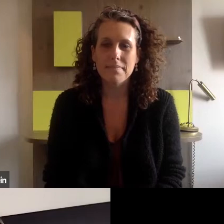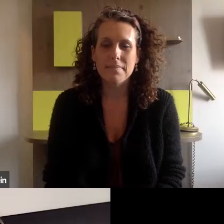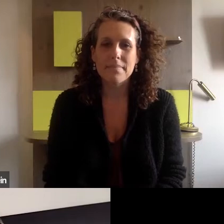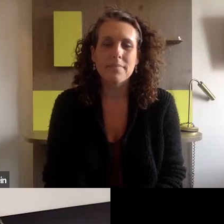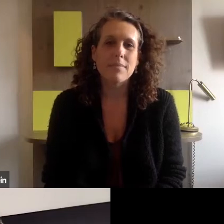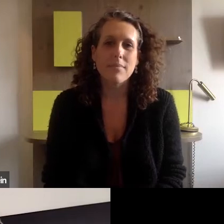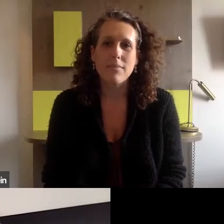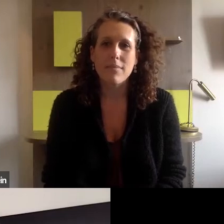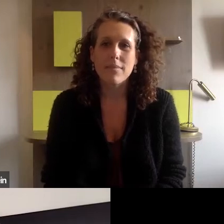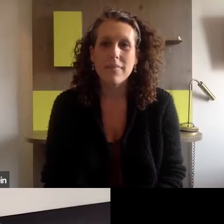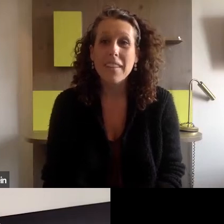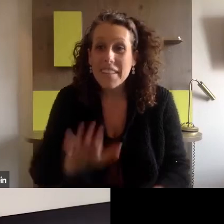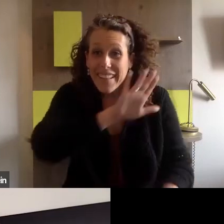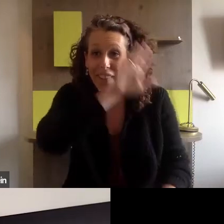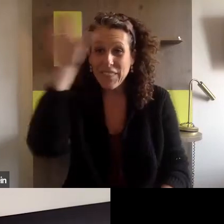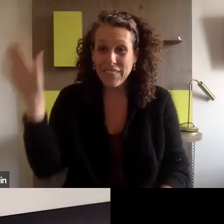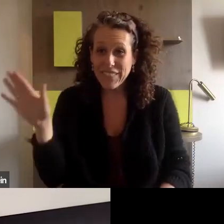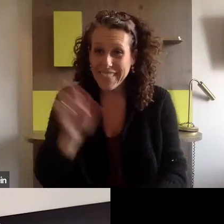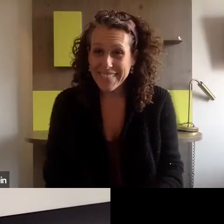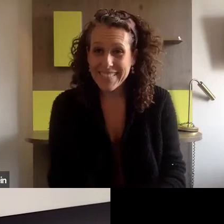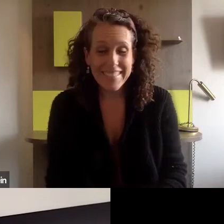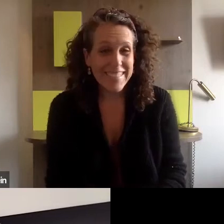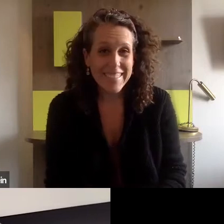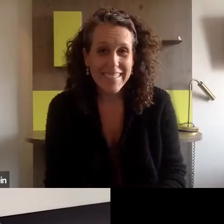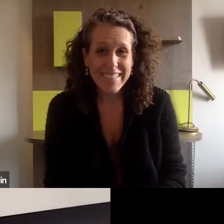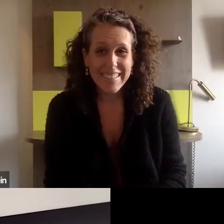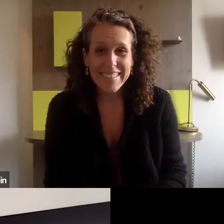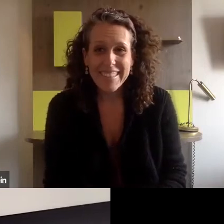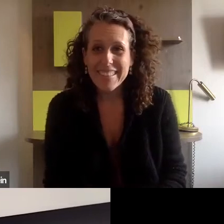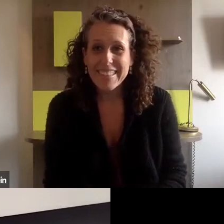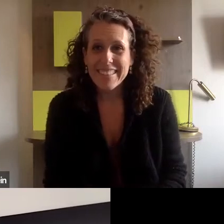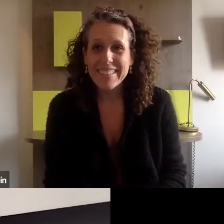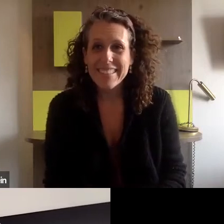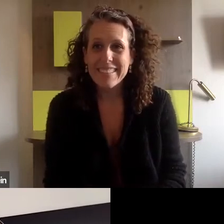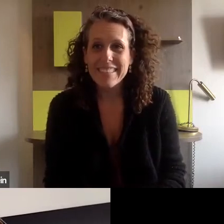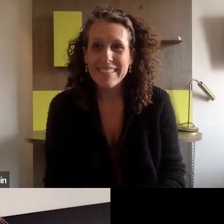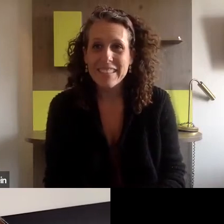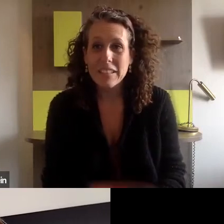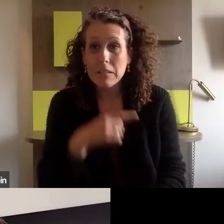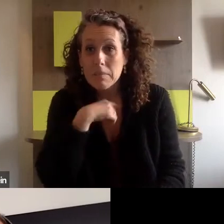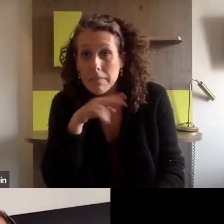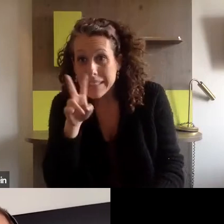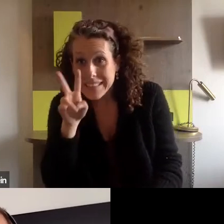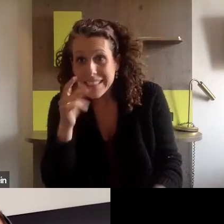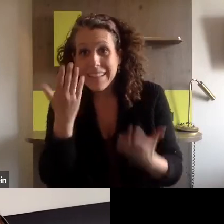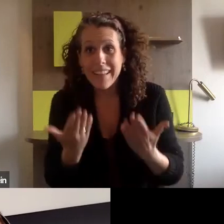Okay, good afternoon, everyone. I'm just seeing if we have some participants logging in now.